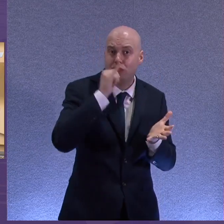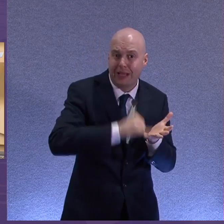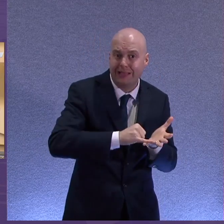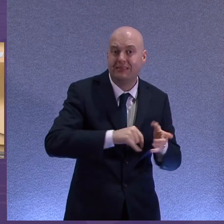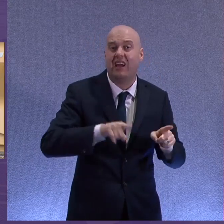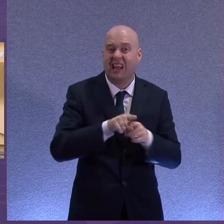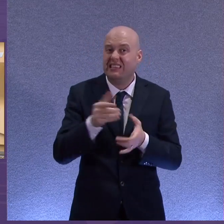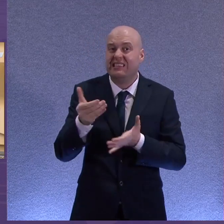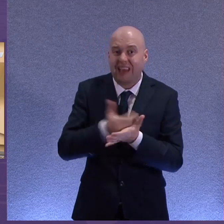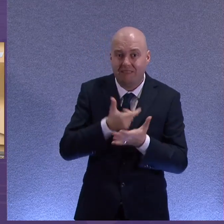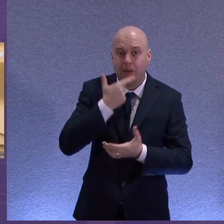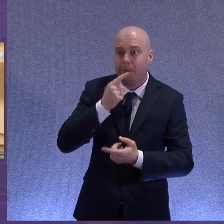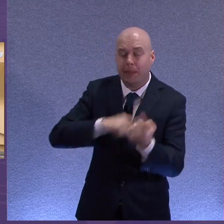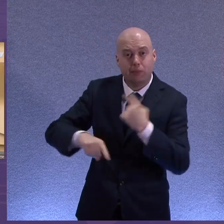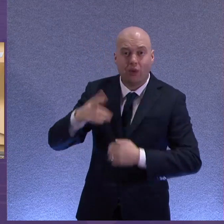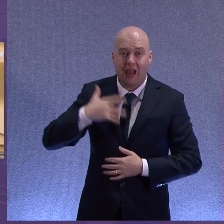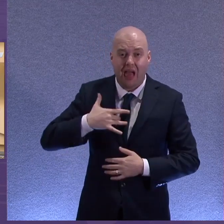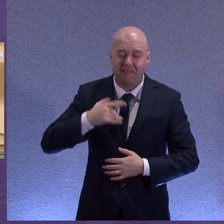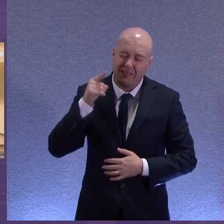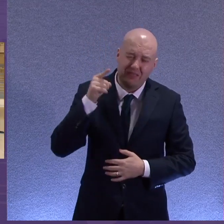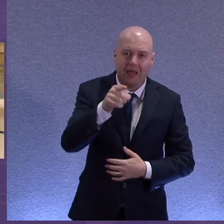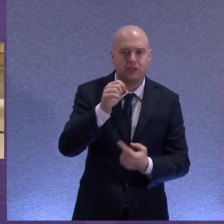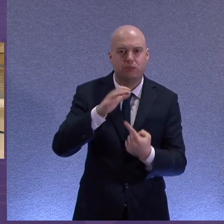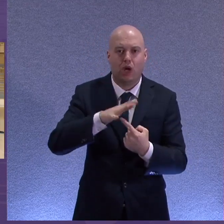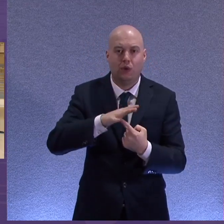be the priority of each and every one of us.